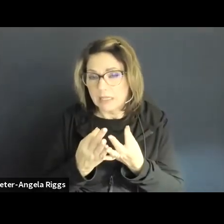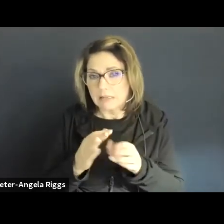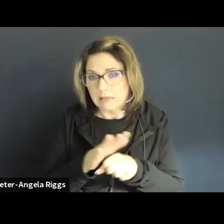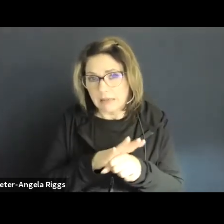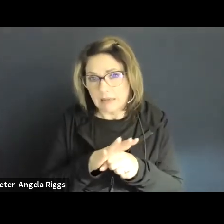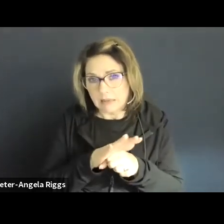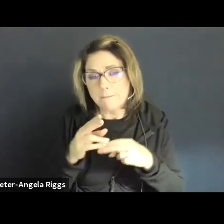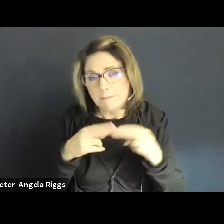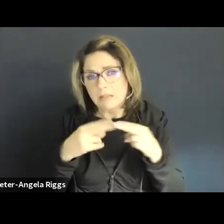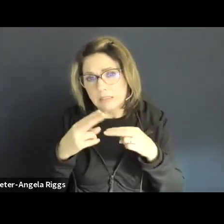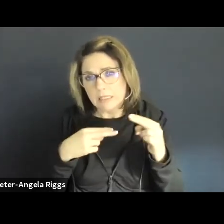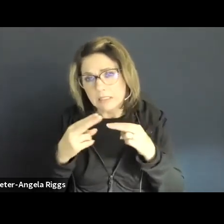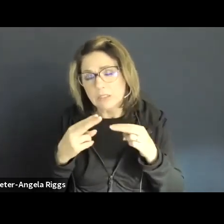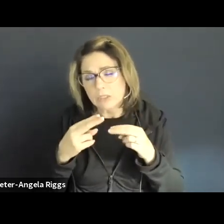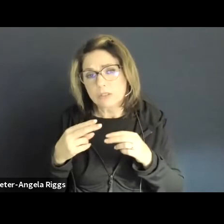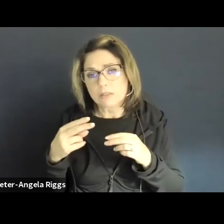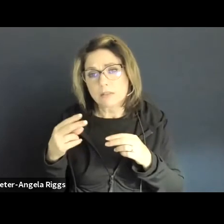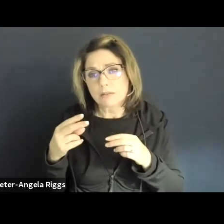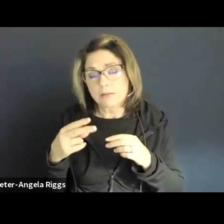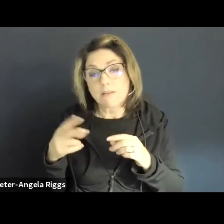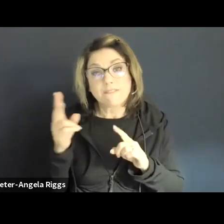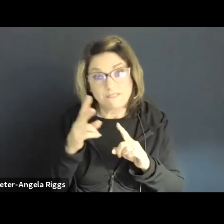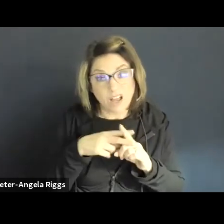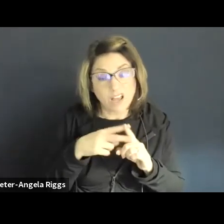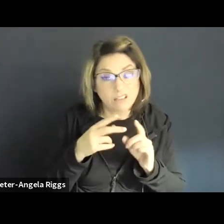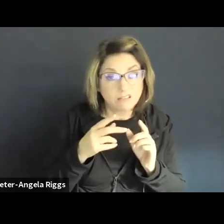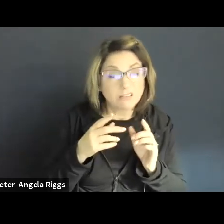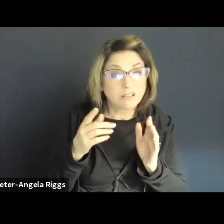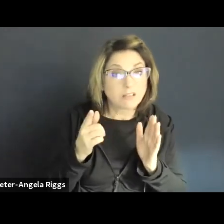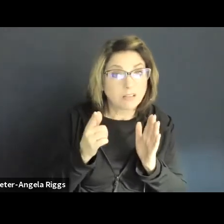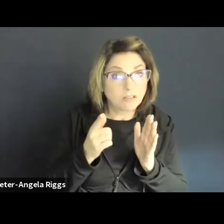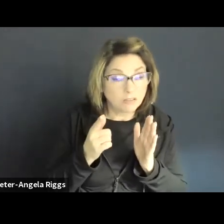space to file lawsuits when